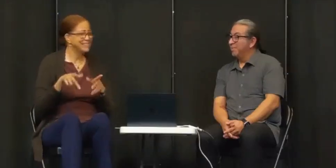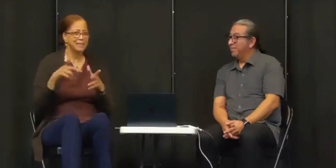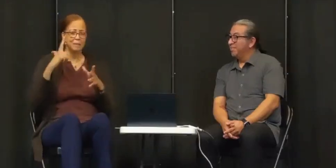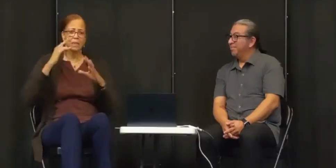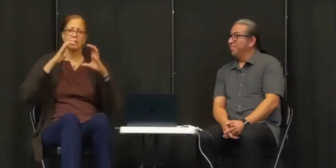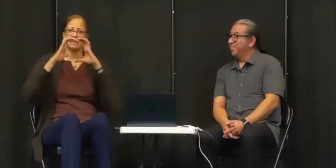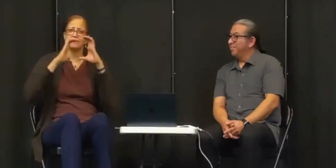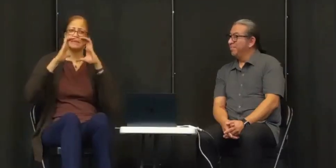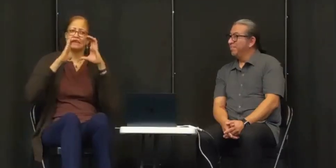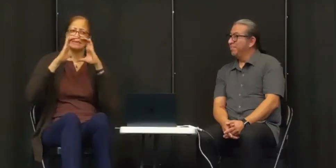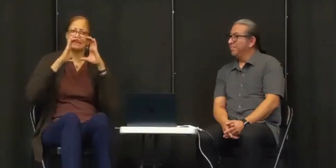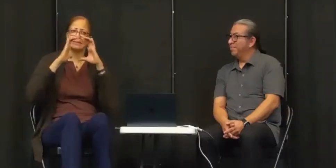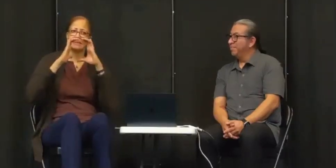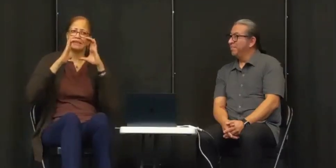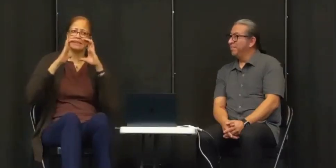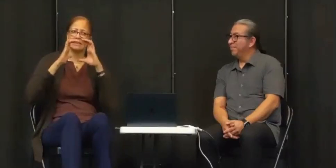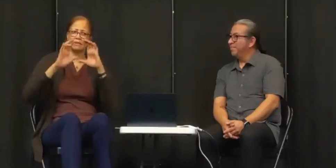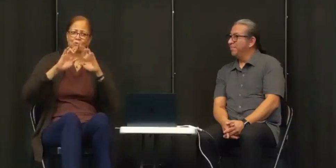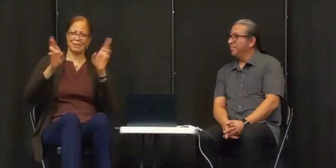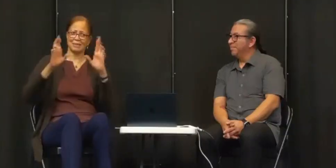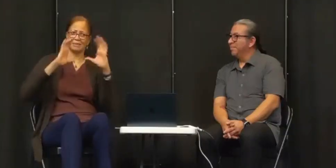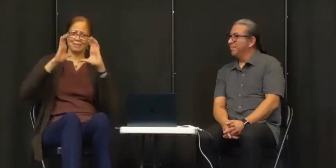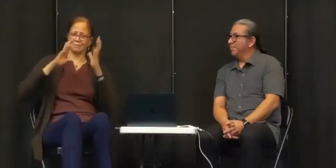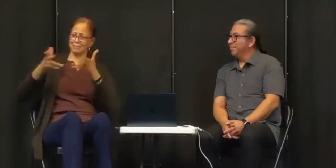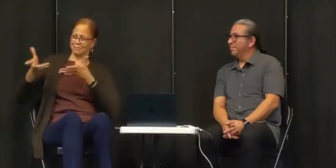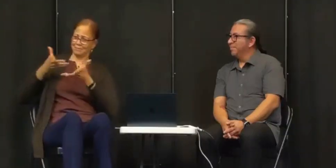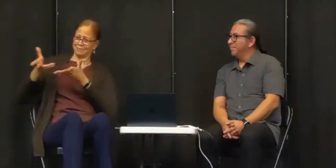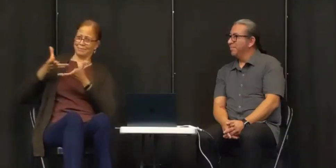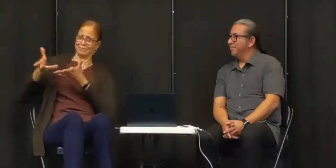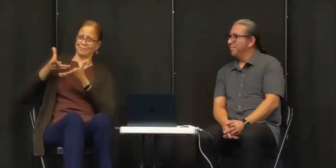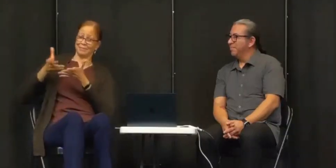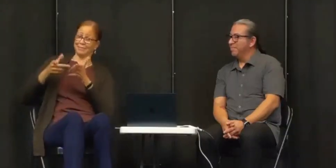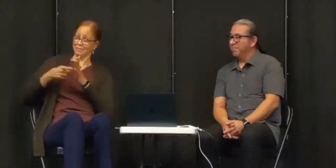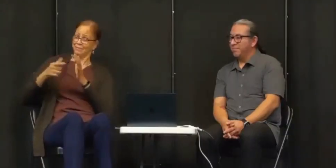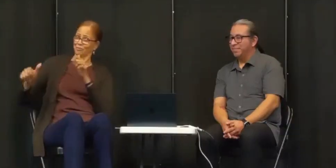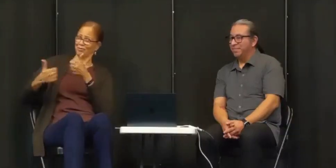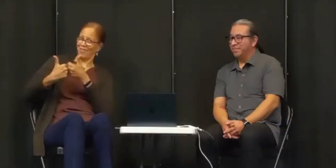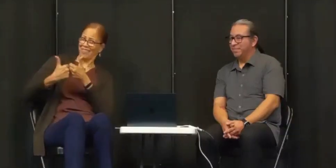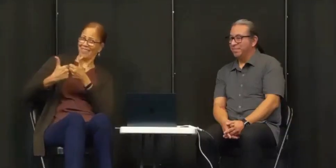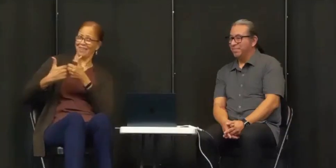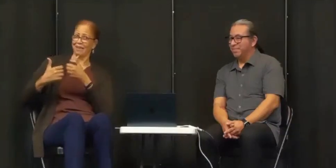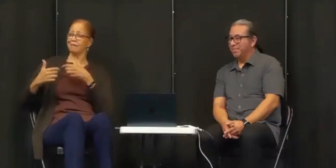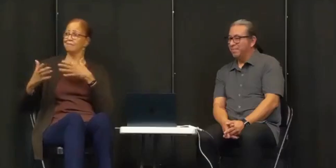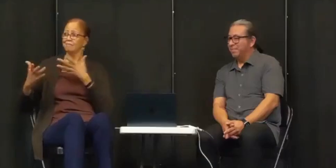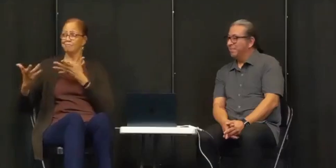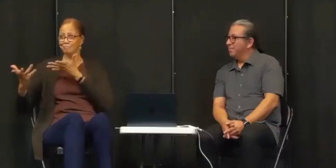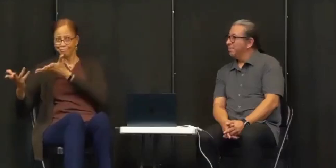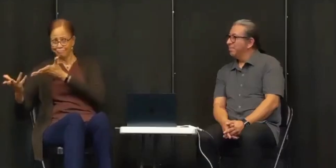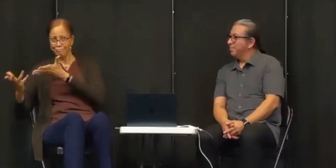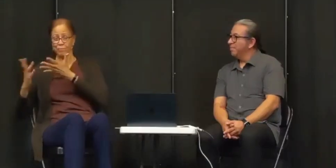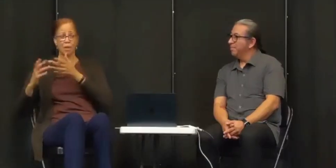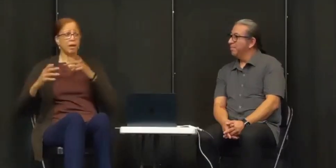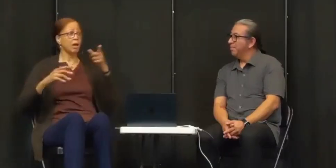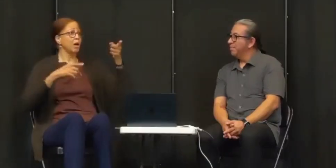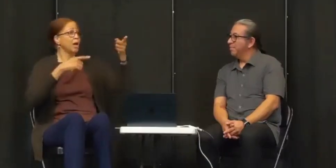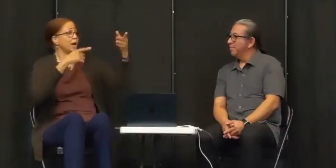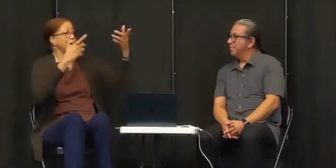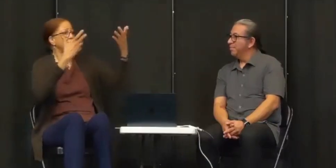person through that. Because of the aspect, which is communication, which is readily available, right? So they can challenge